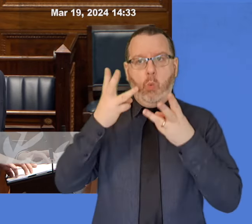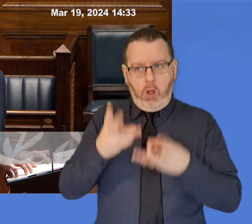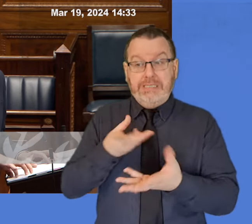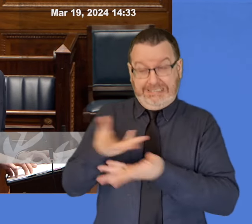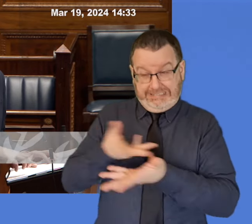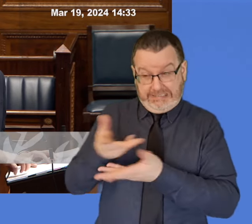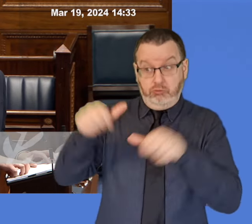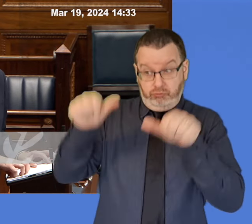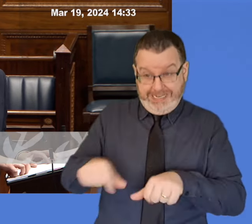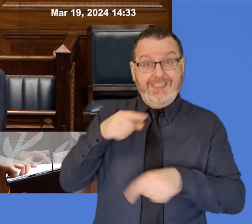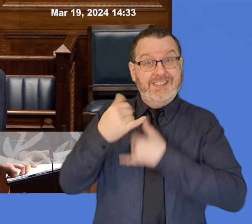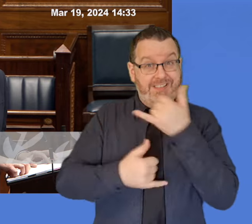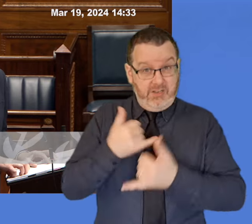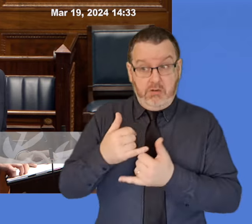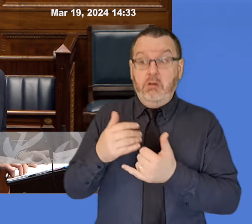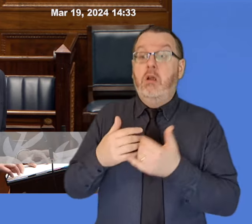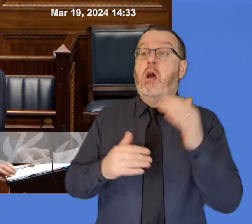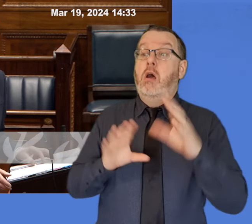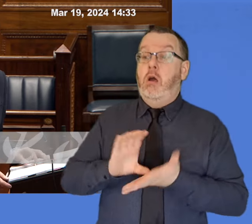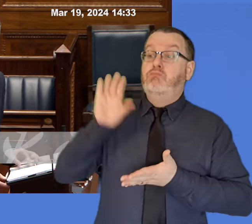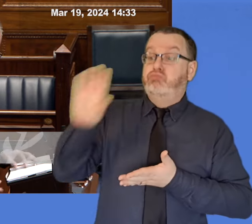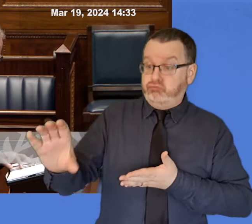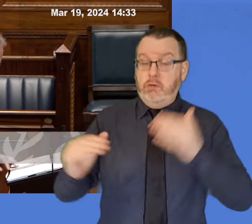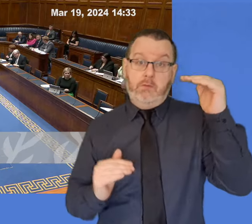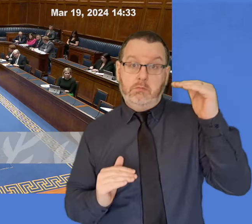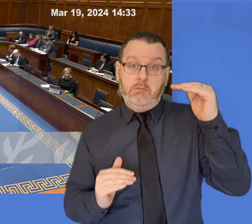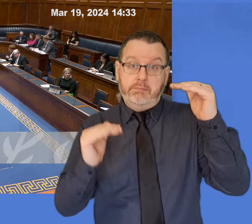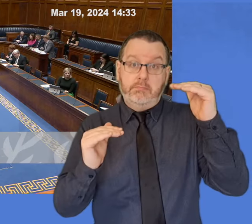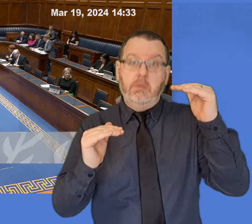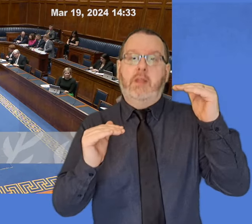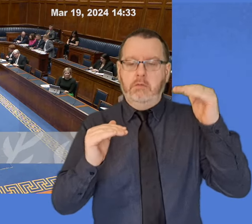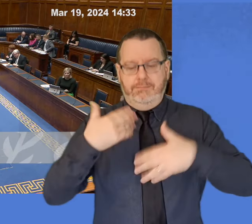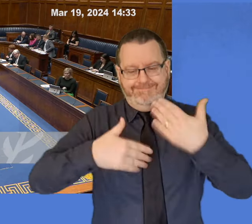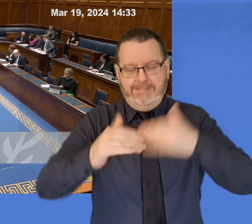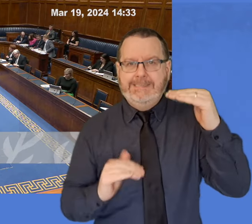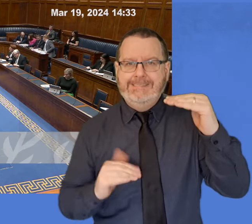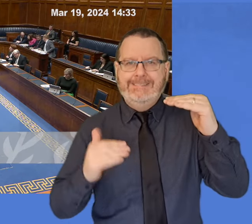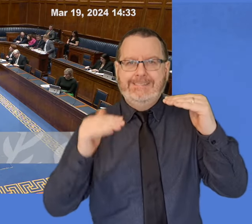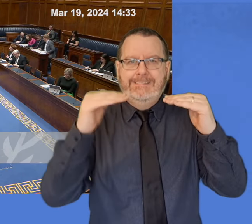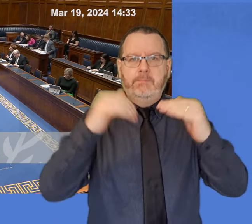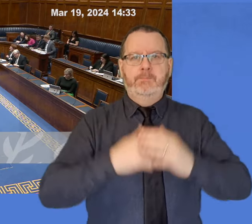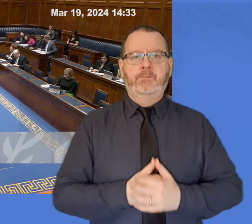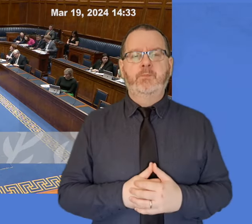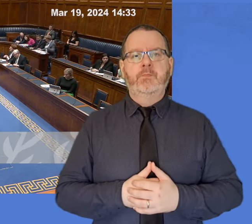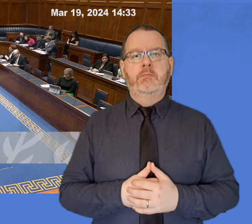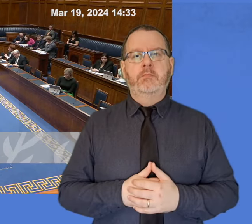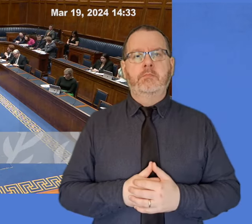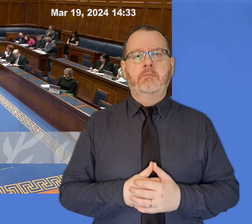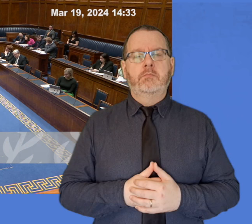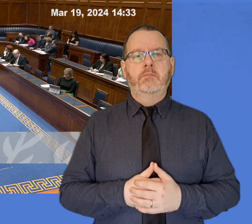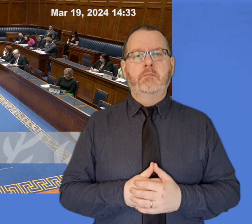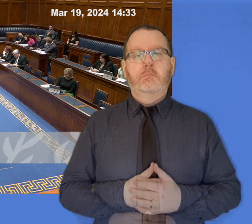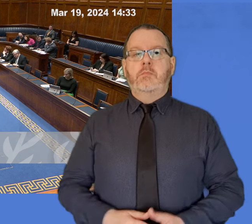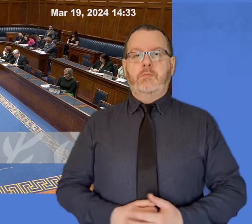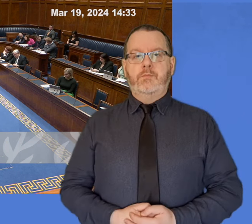trying to get a settlement this year and then continue to work in that direction. Well, Tom Elliott. Thank you, Mr. Speaker. I'm wondering if the Minister